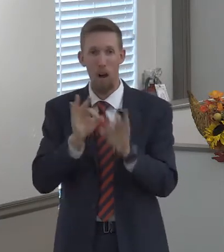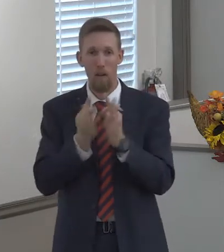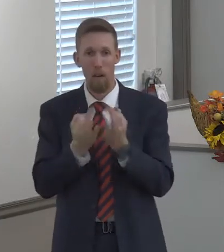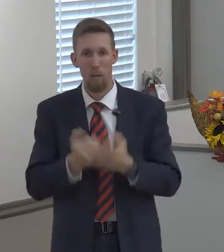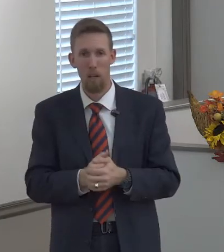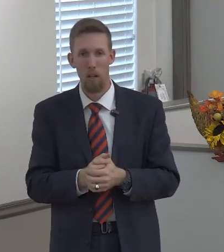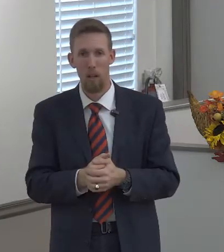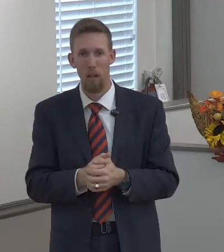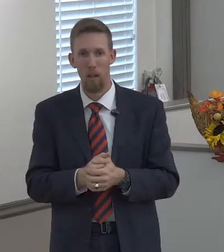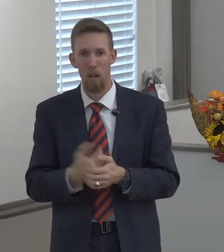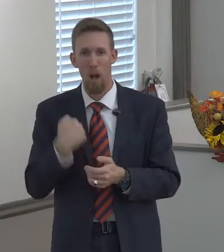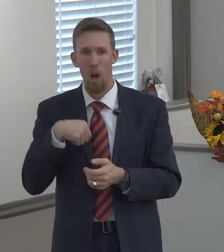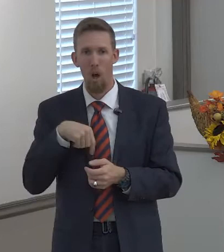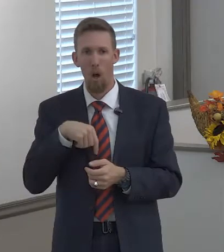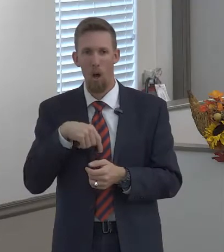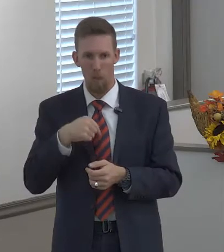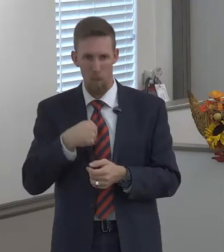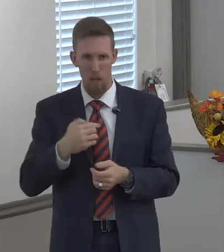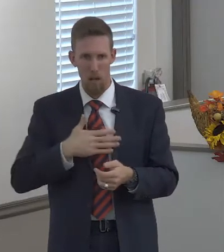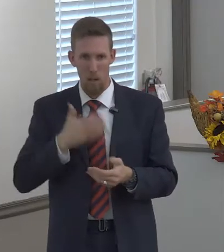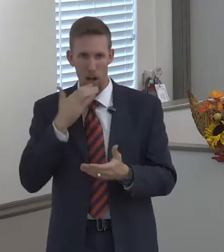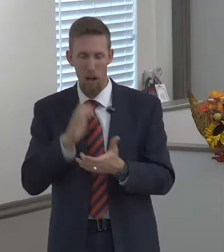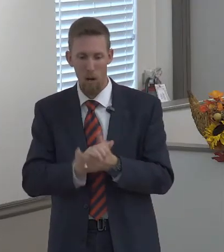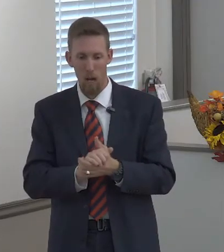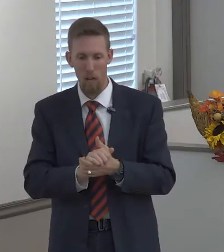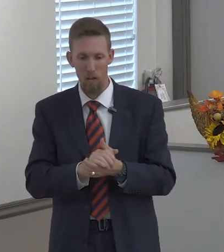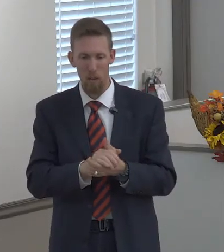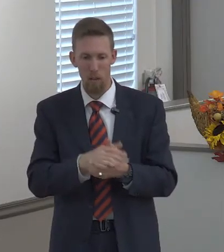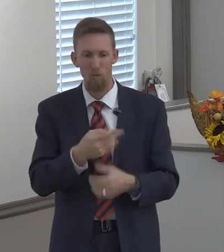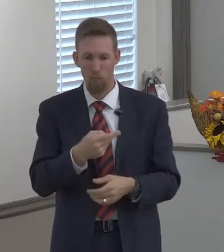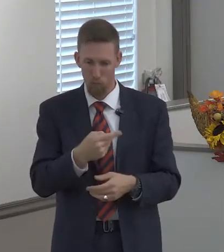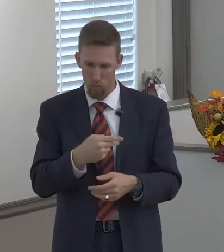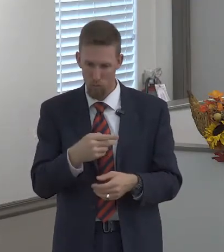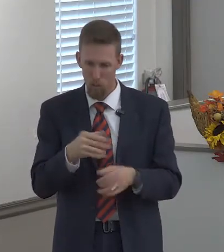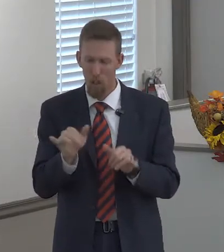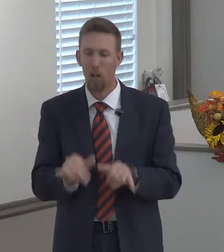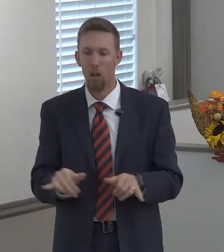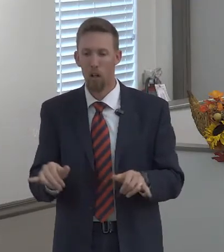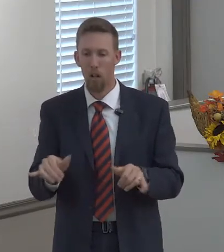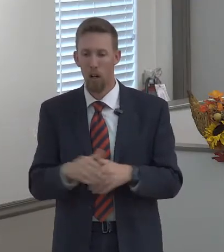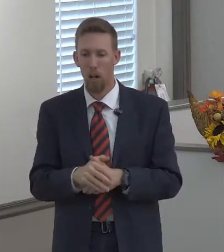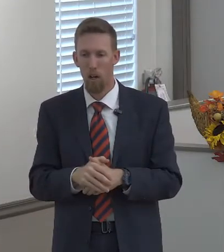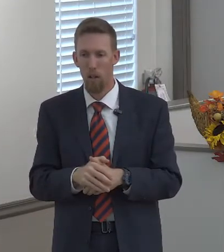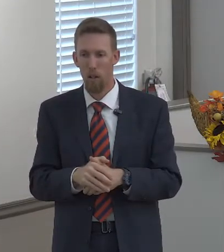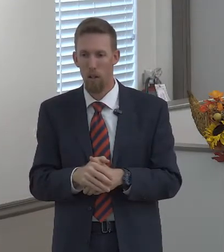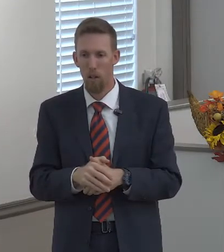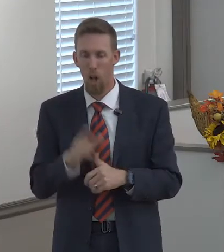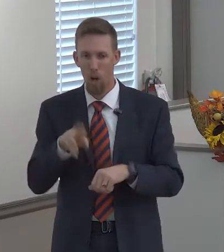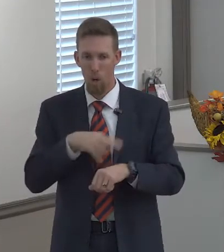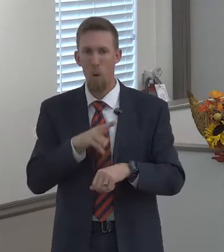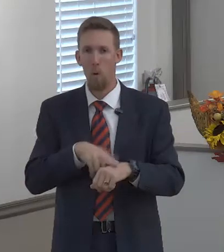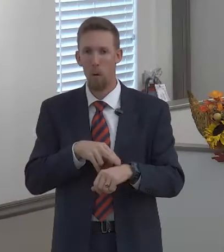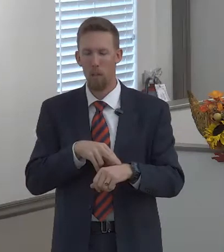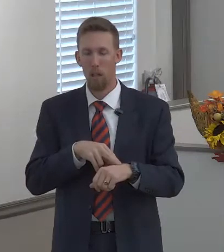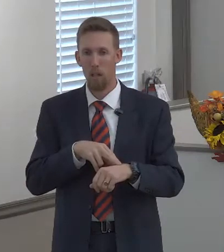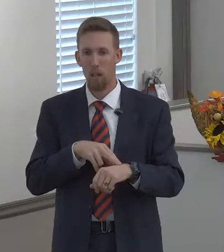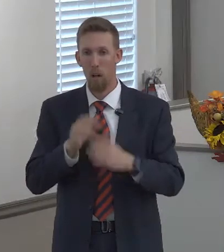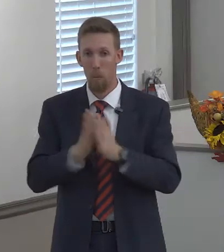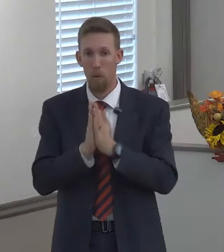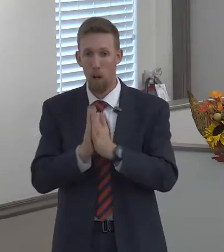Salvation is simple. And if it was any more complicated than what I just said and what the Bible has stated, well, then none of us would have gotten